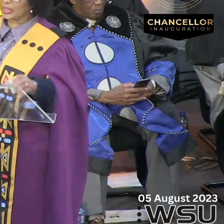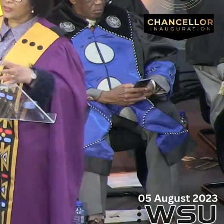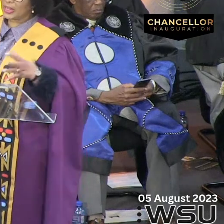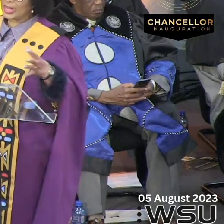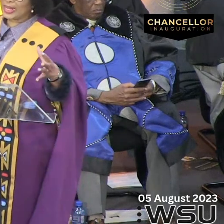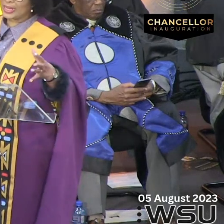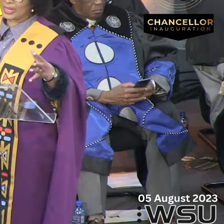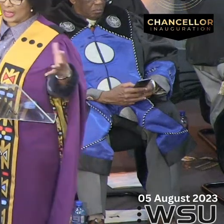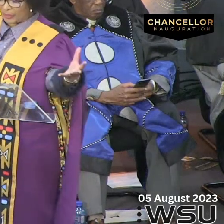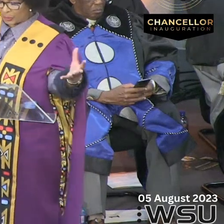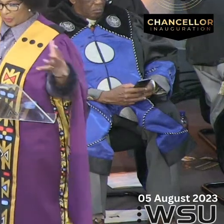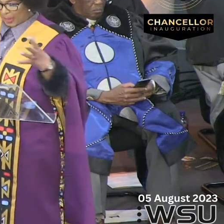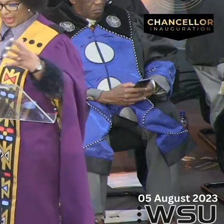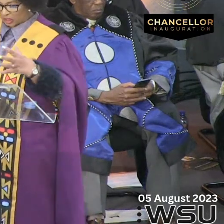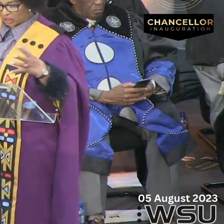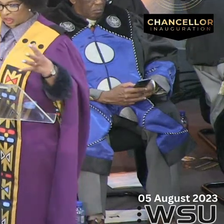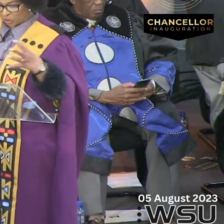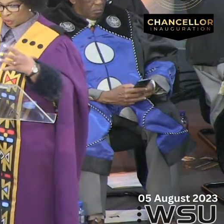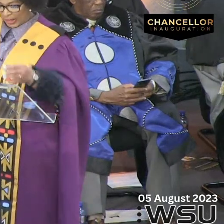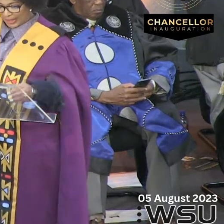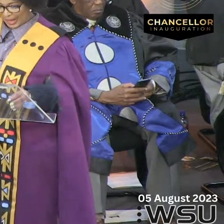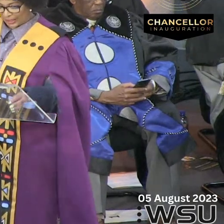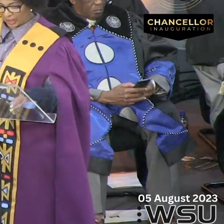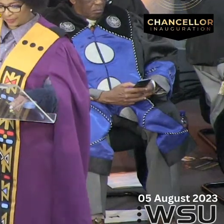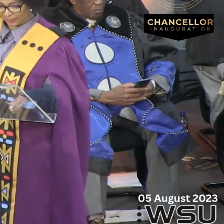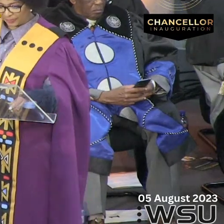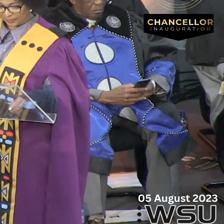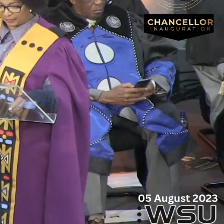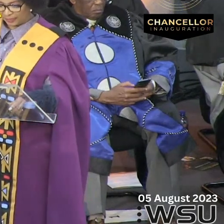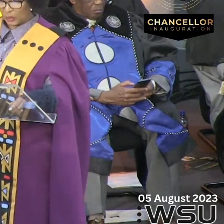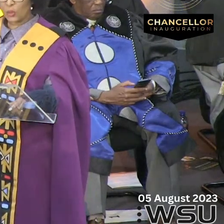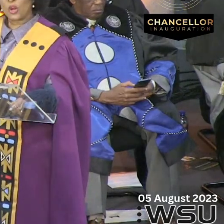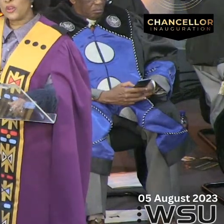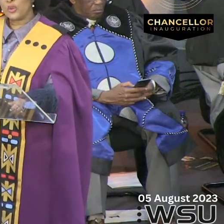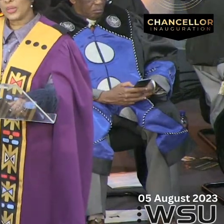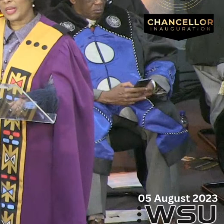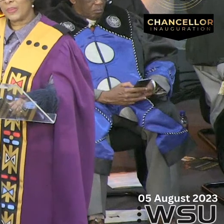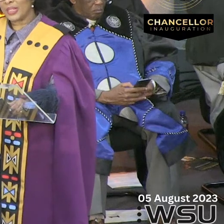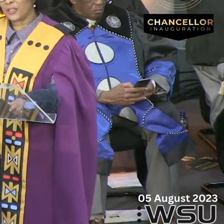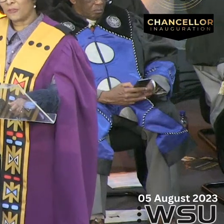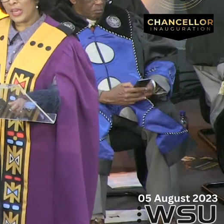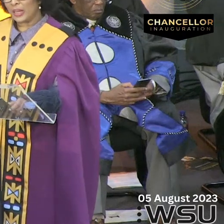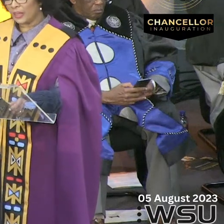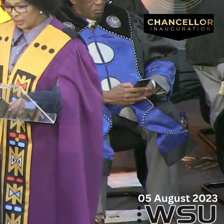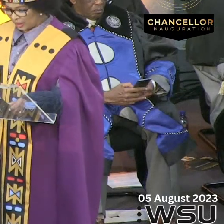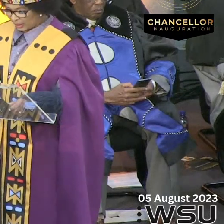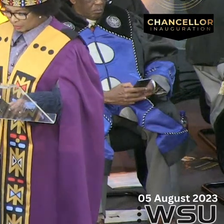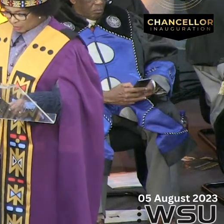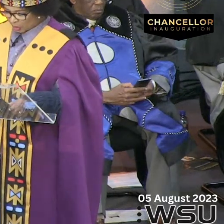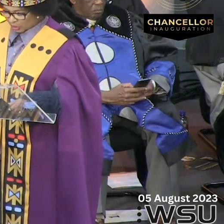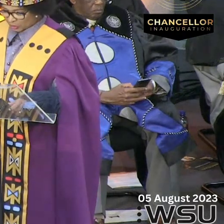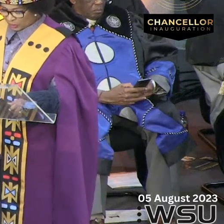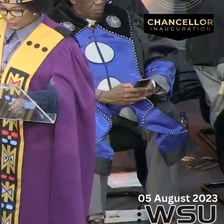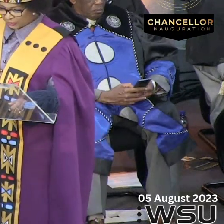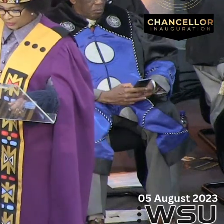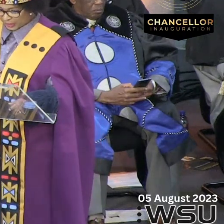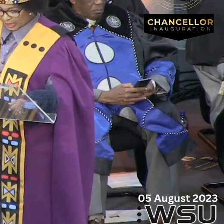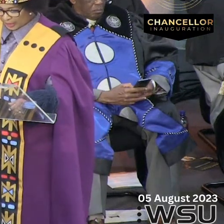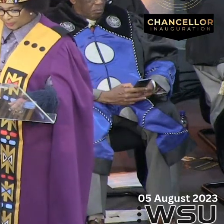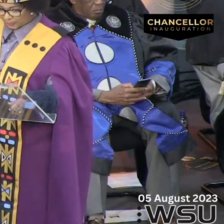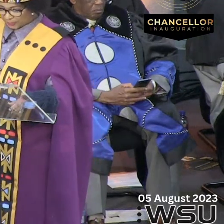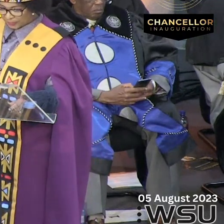which is the different cultures that must be merged into one culture. We all know that mergers fail because